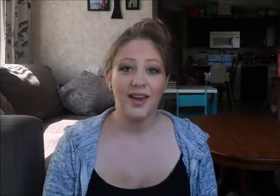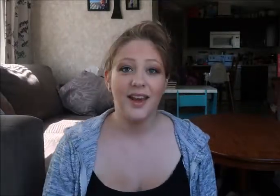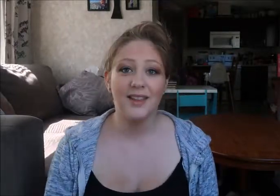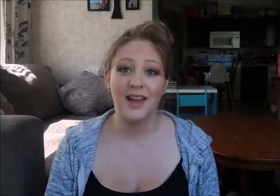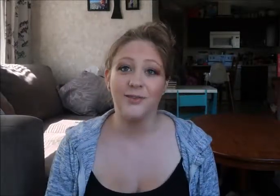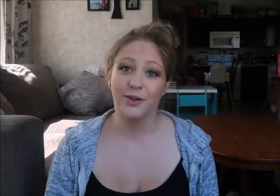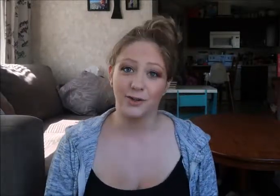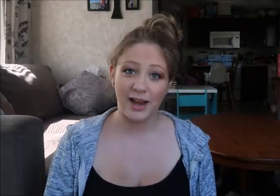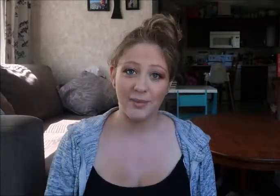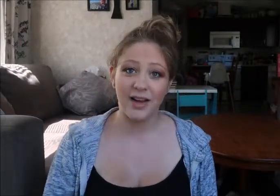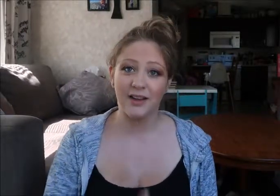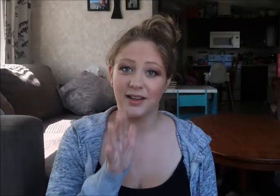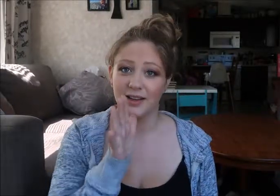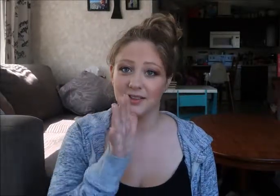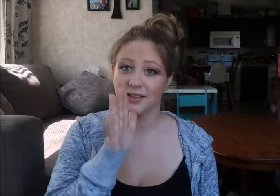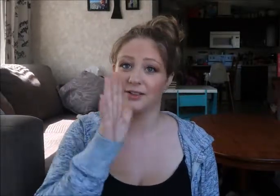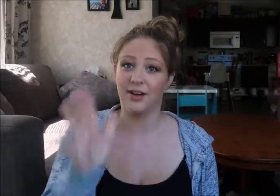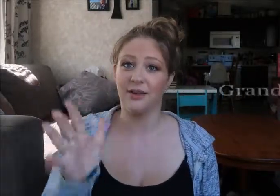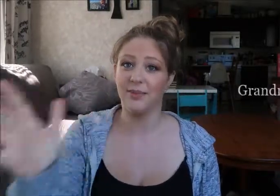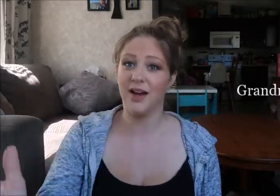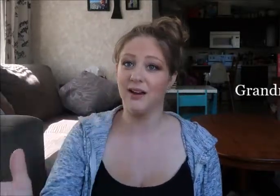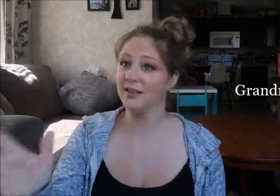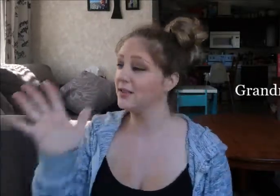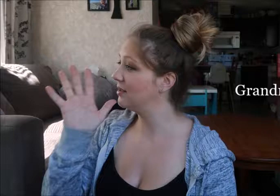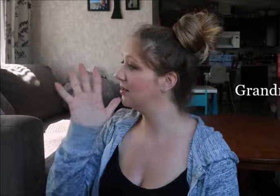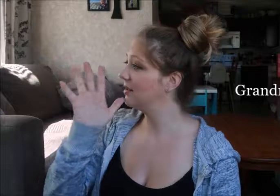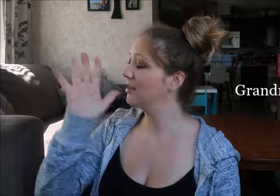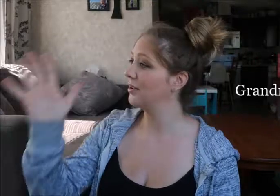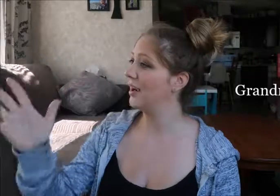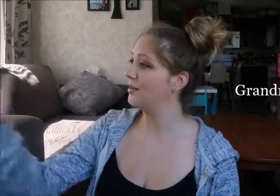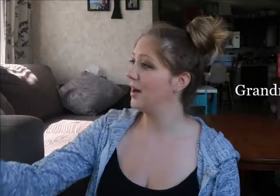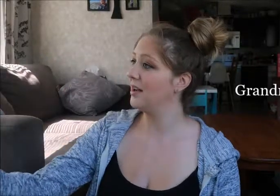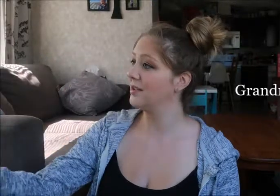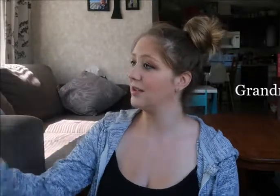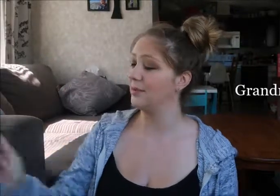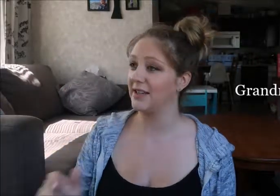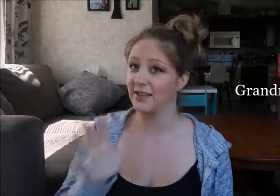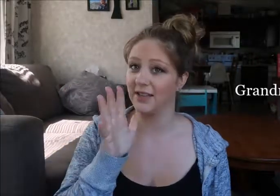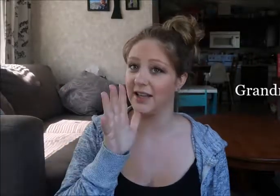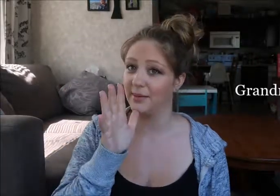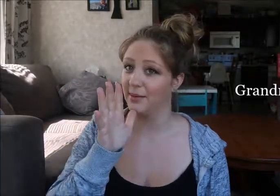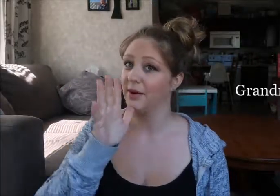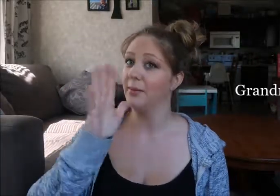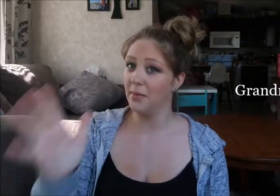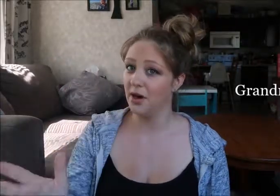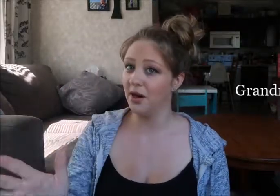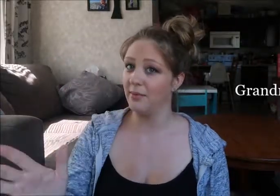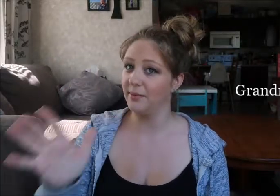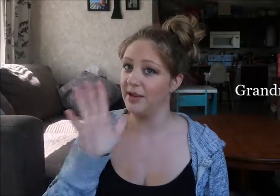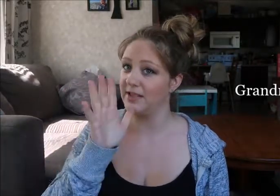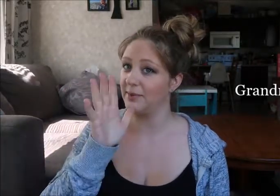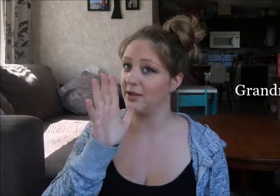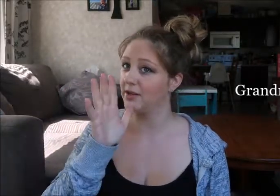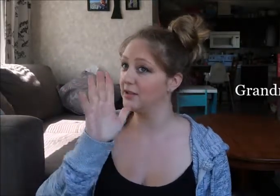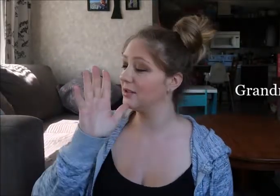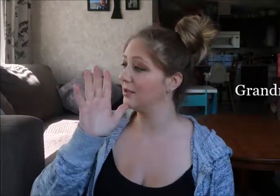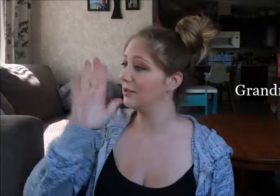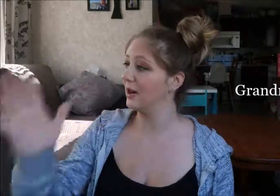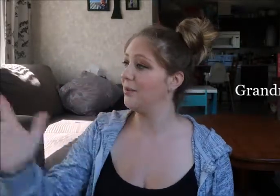And then for grandma, it's grandma, so grandma. So you're basically like mom but doubled, so